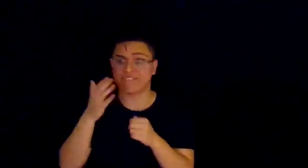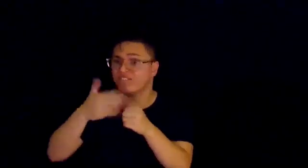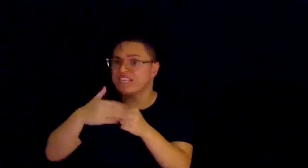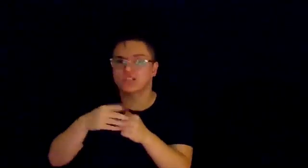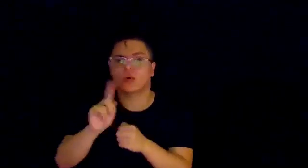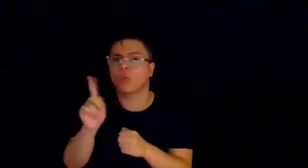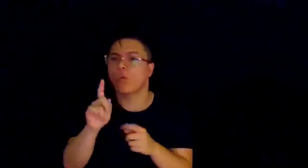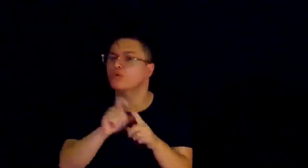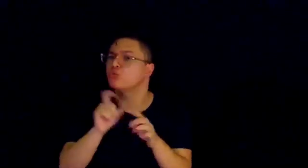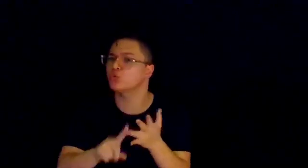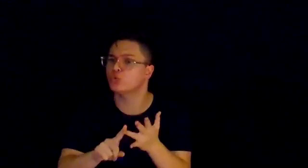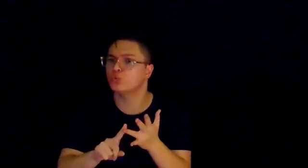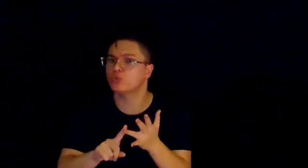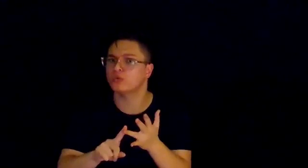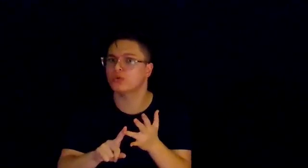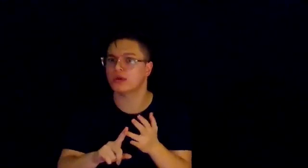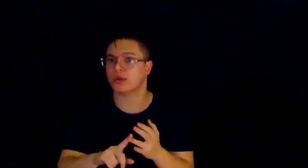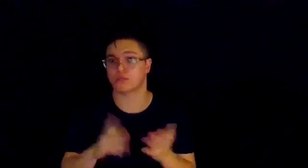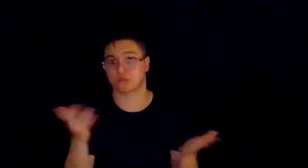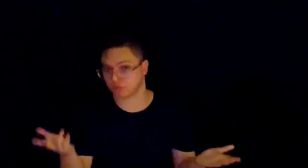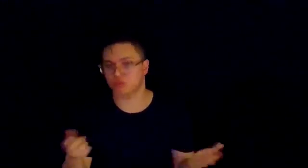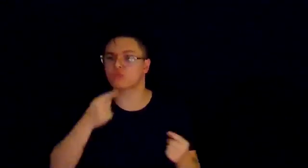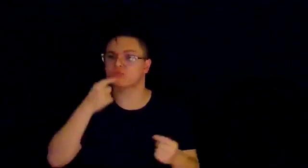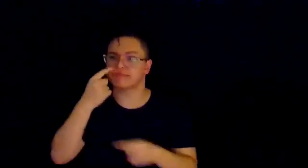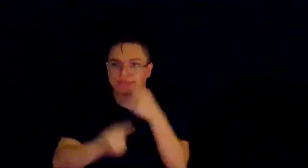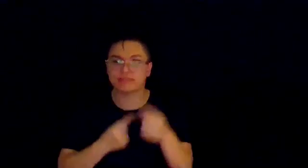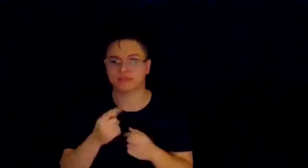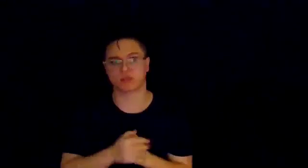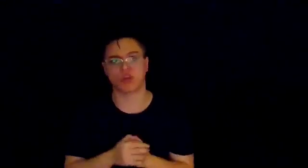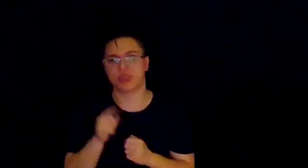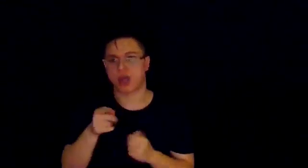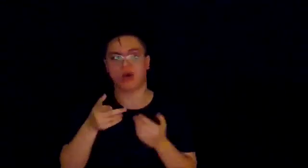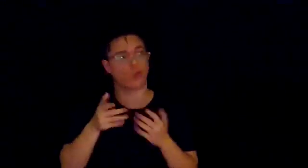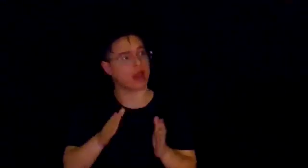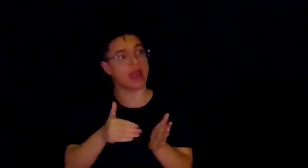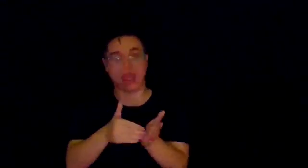are. Also, we'll ask you how old the equipment was, whether it's been fixed.